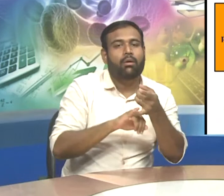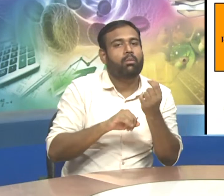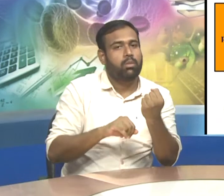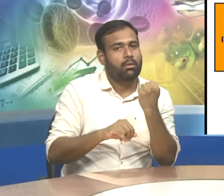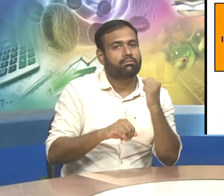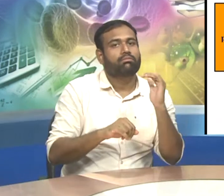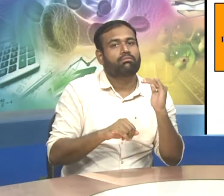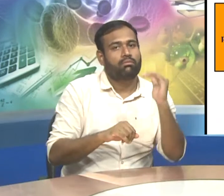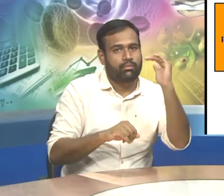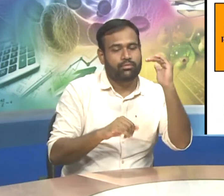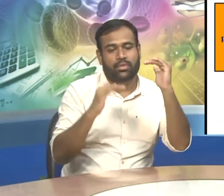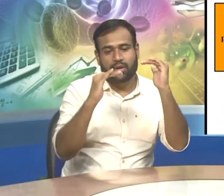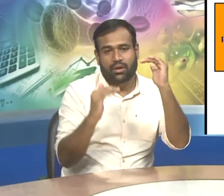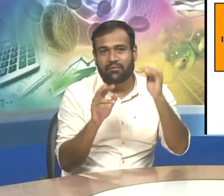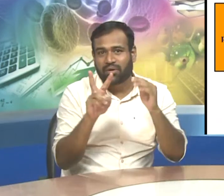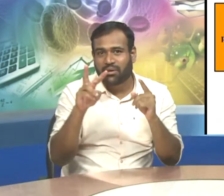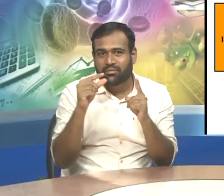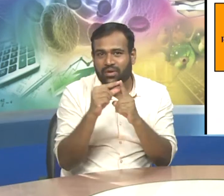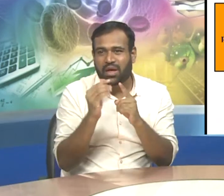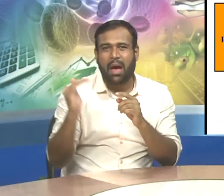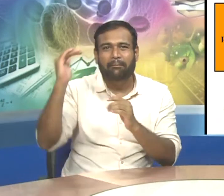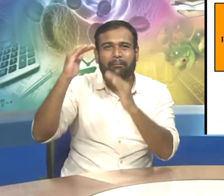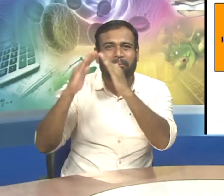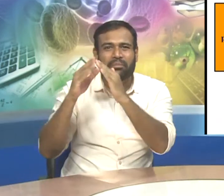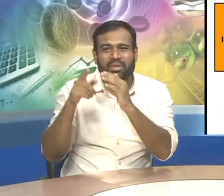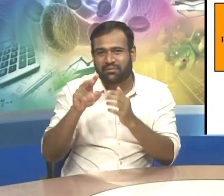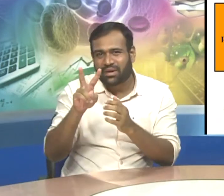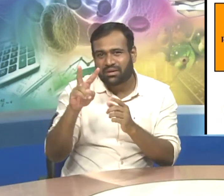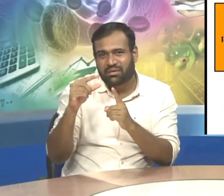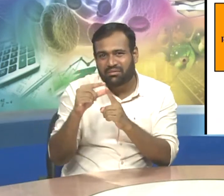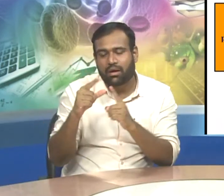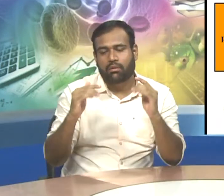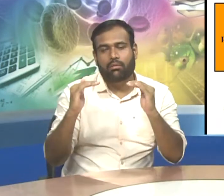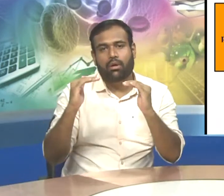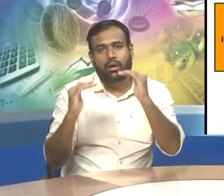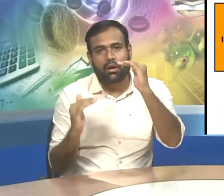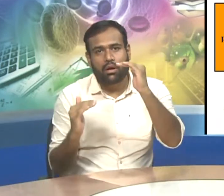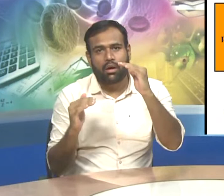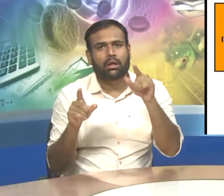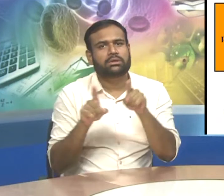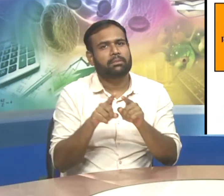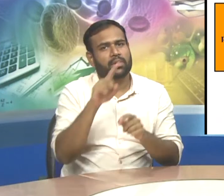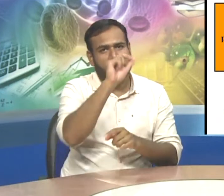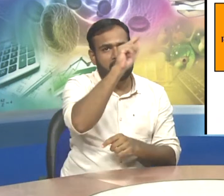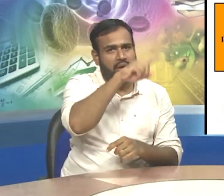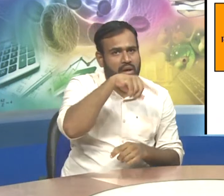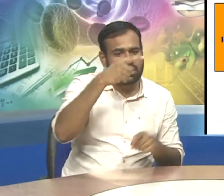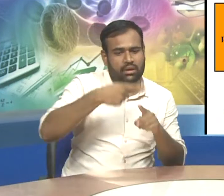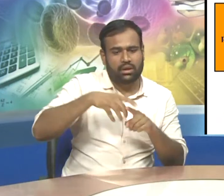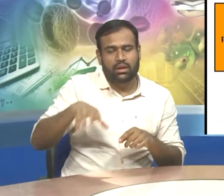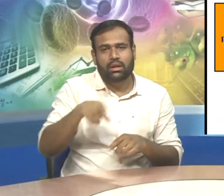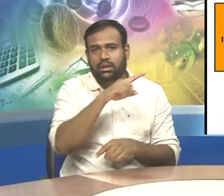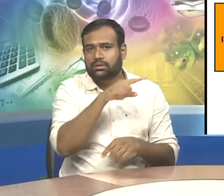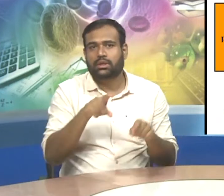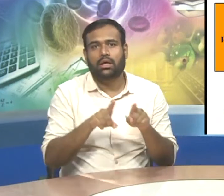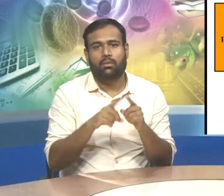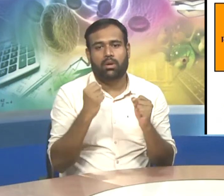state level is Vidhan Sabha. This is more powerful than Vidhan Parishad. So we